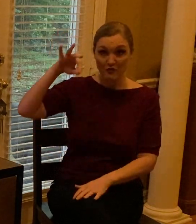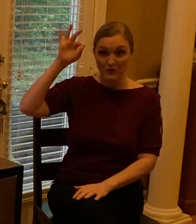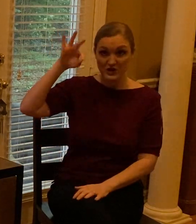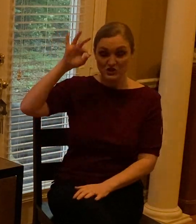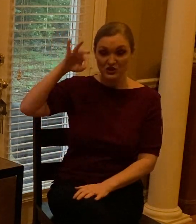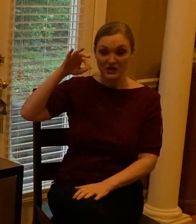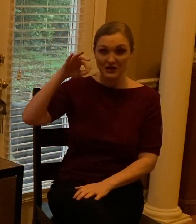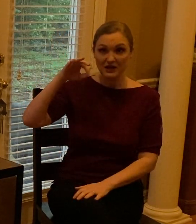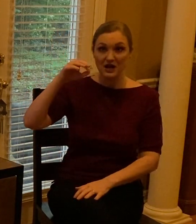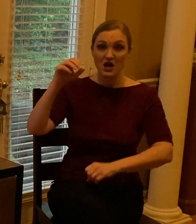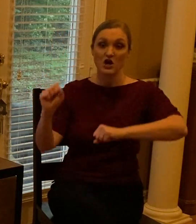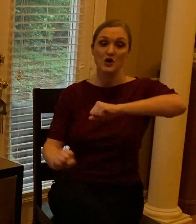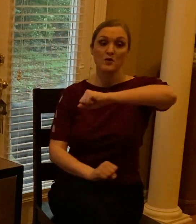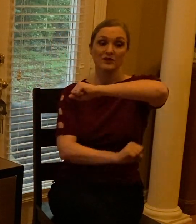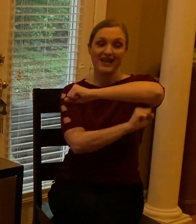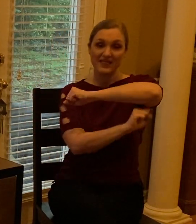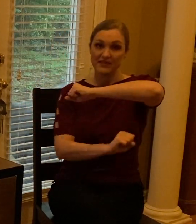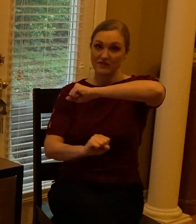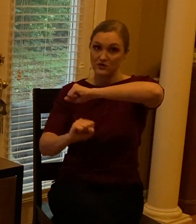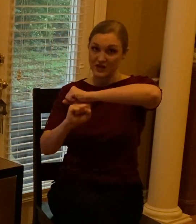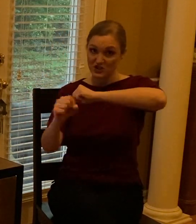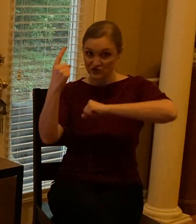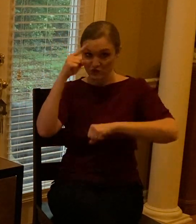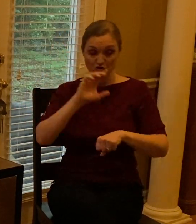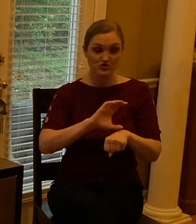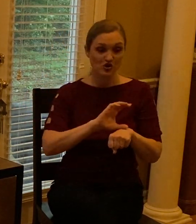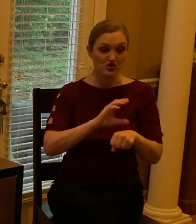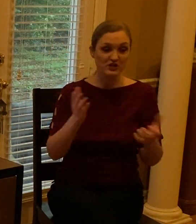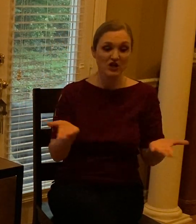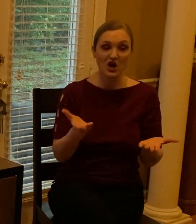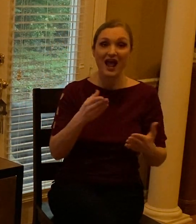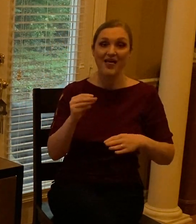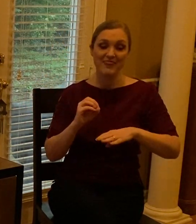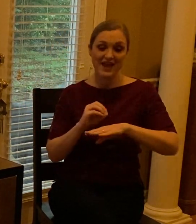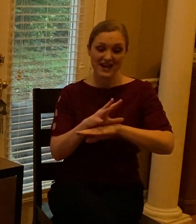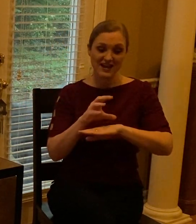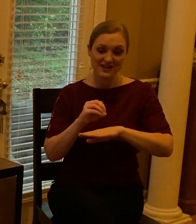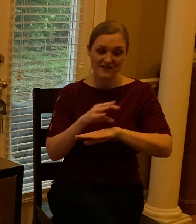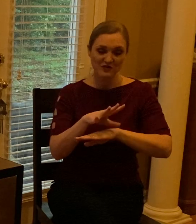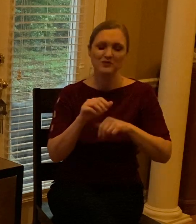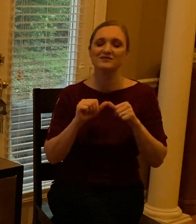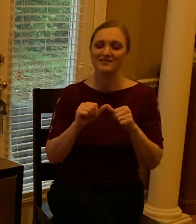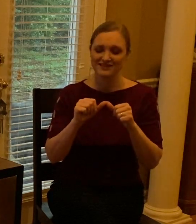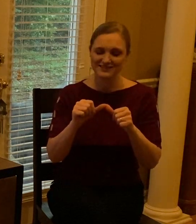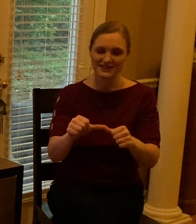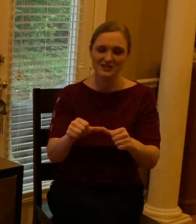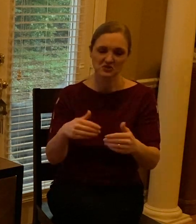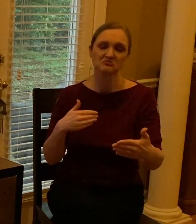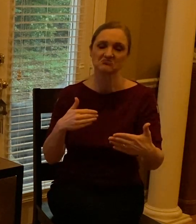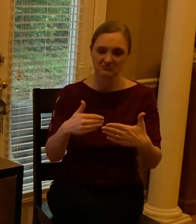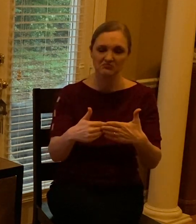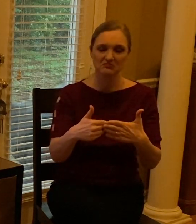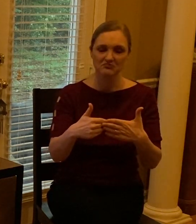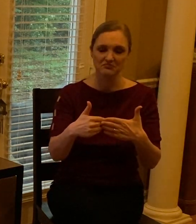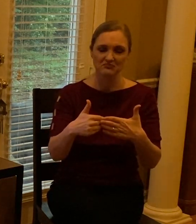lay the foundation for this congregation, and that influence continues to this very day.